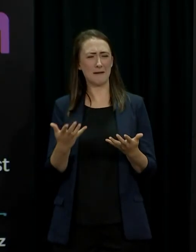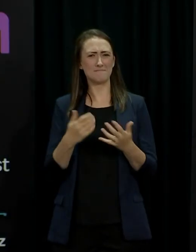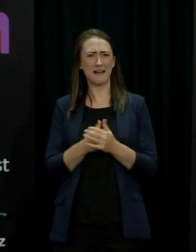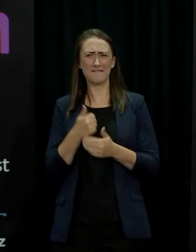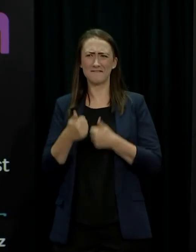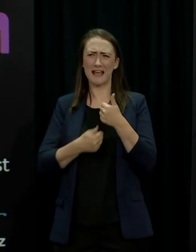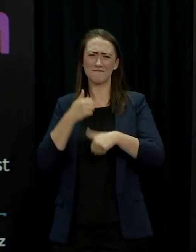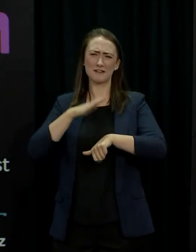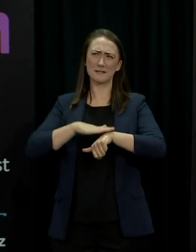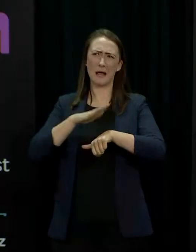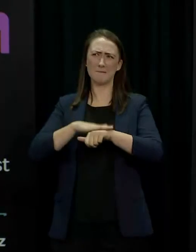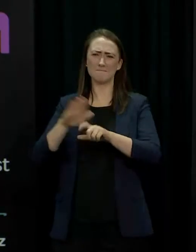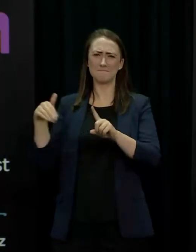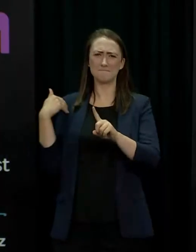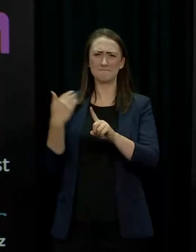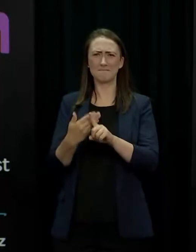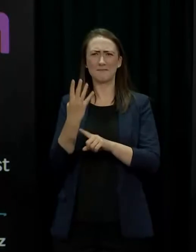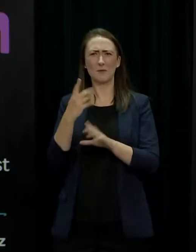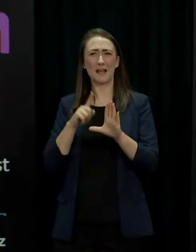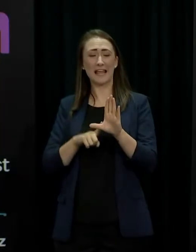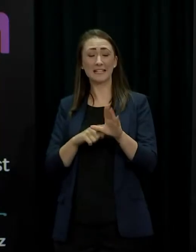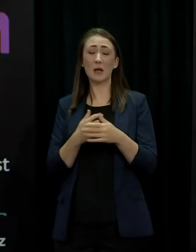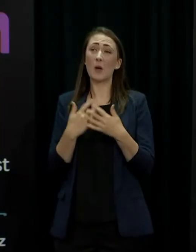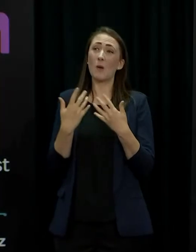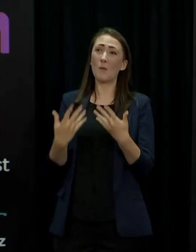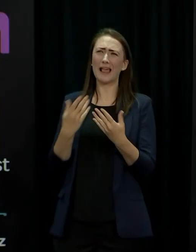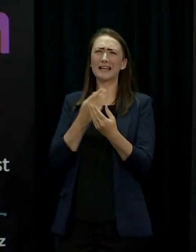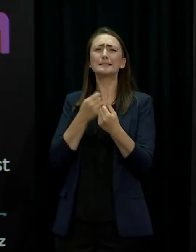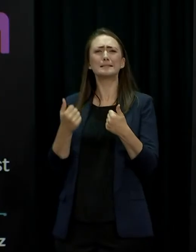Well, there are some moments that are more memorable than others.